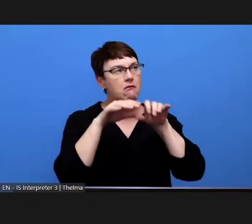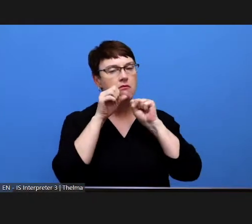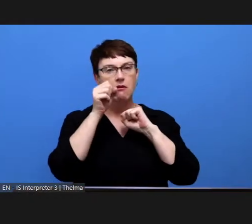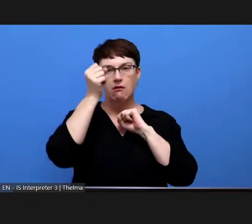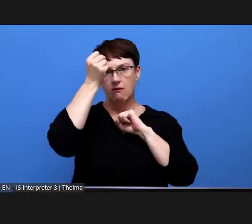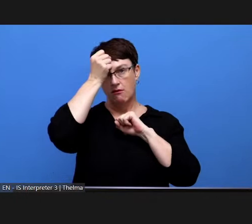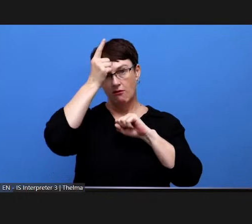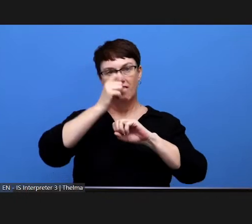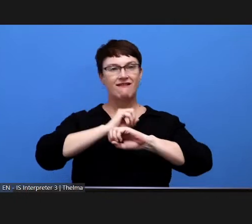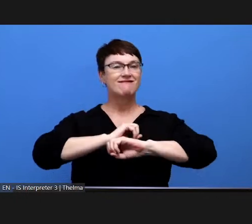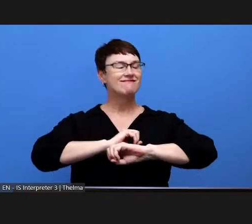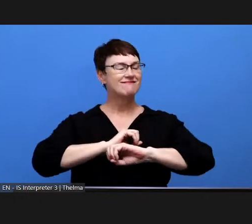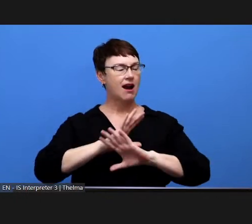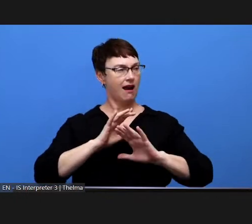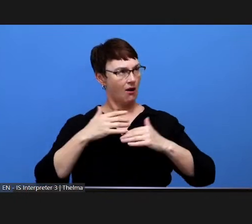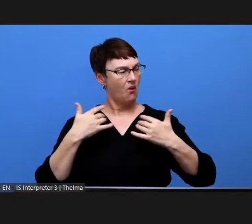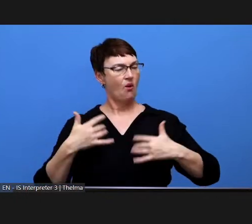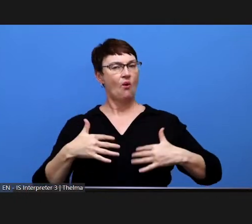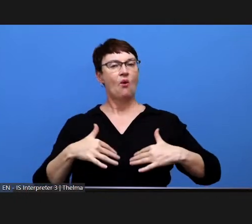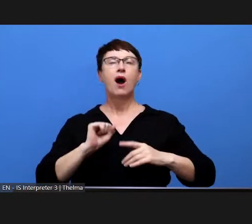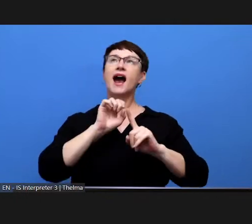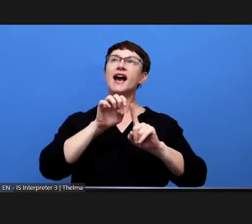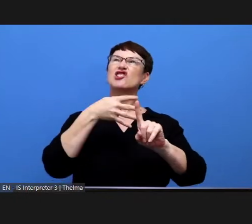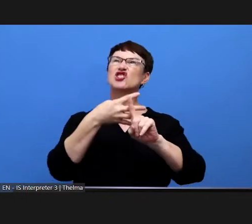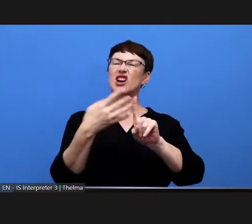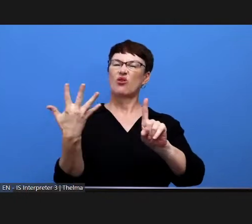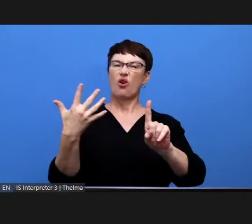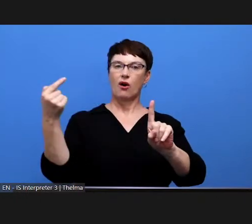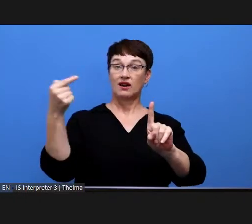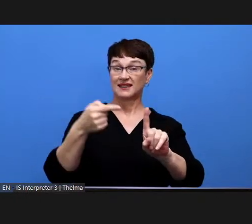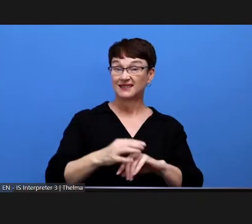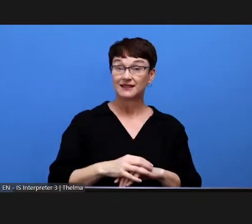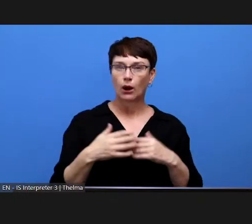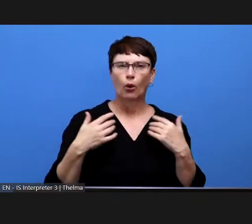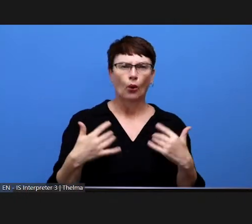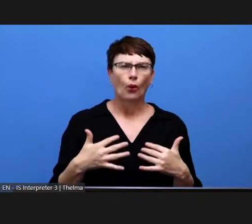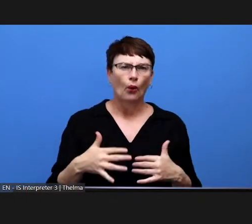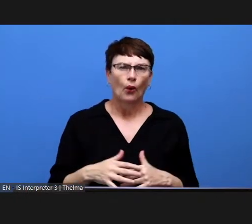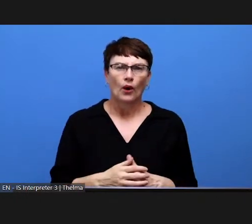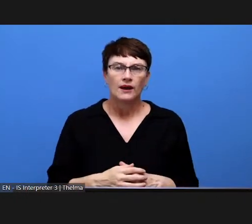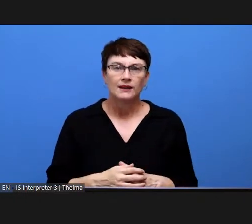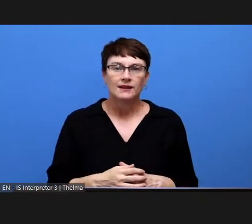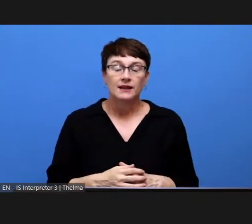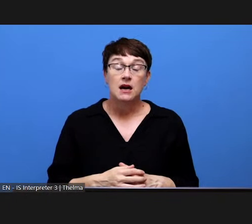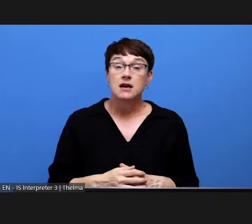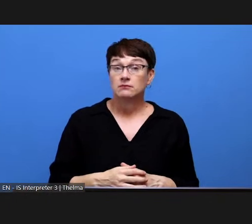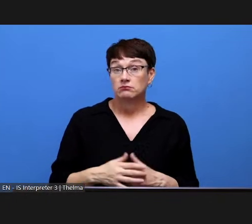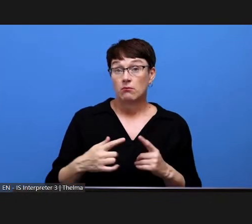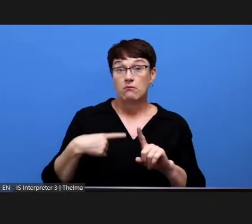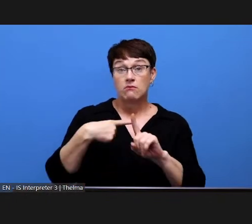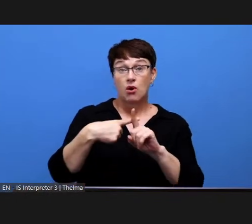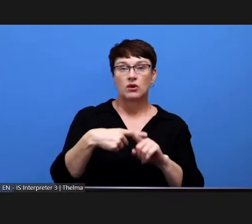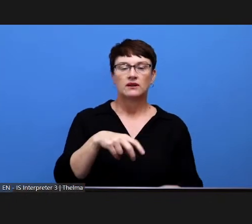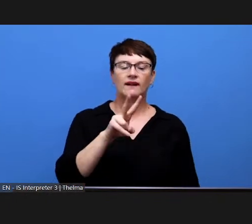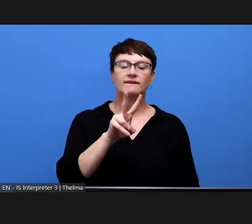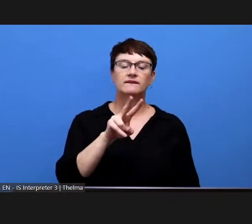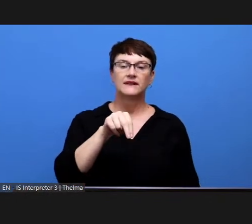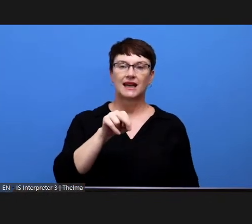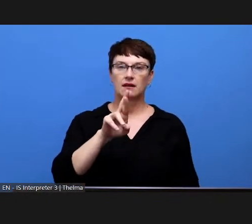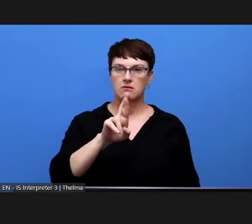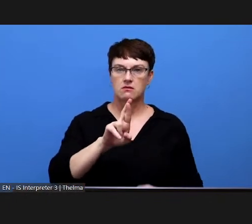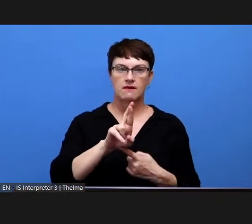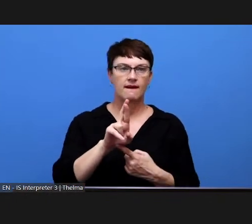review. We've had that over 6 counties in Kenya. And this year, there are more counties that are lined up. And Kenya has been able to report